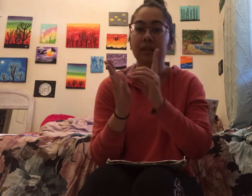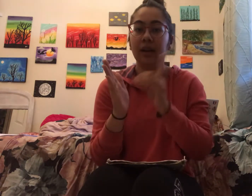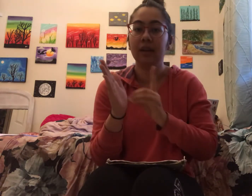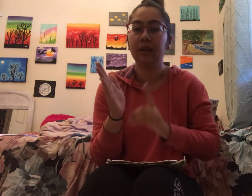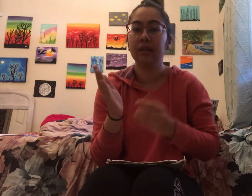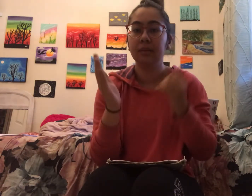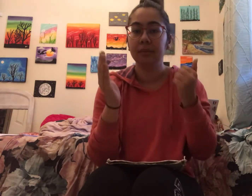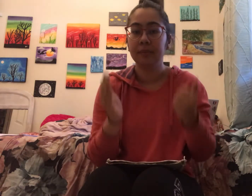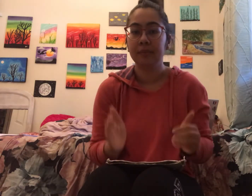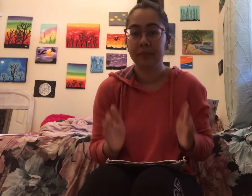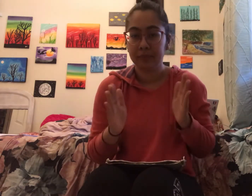Designer.